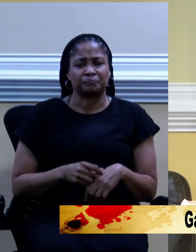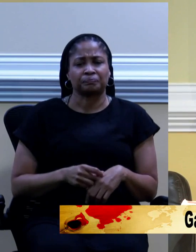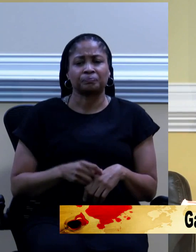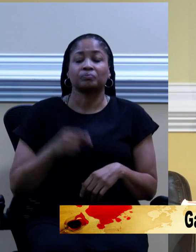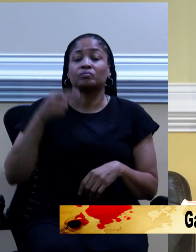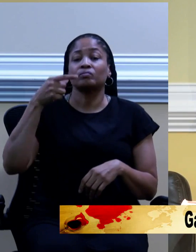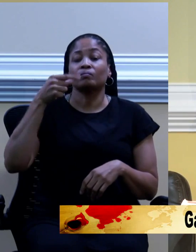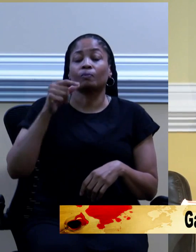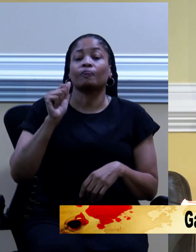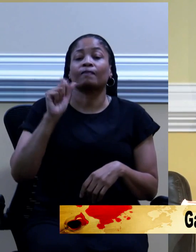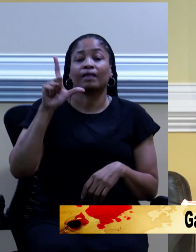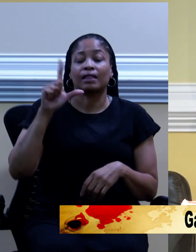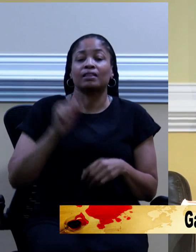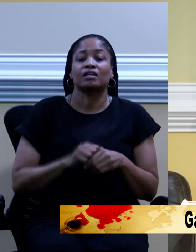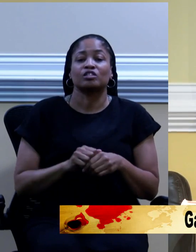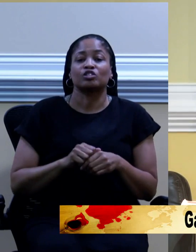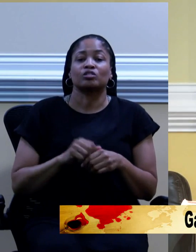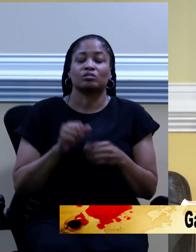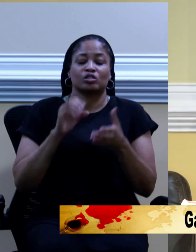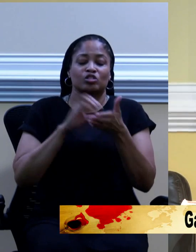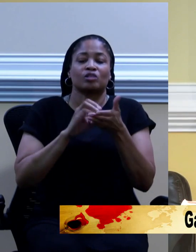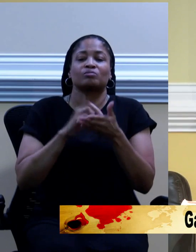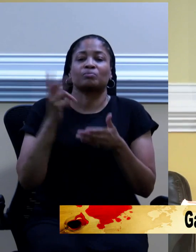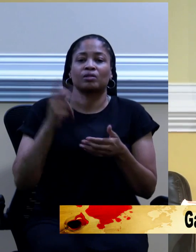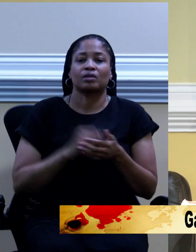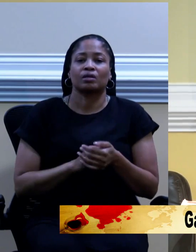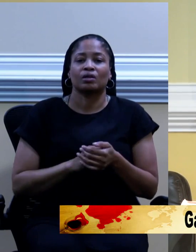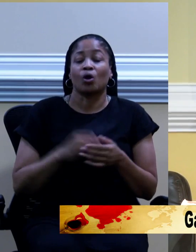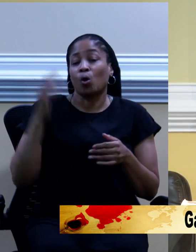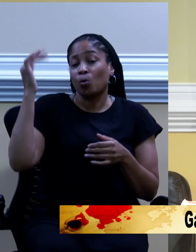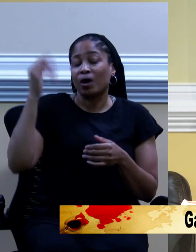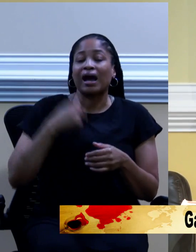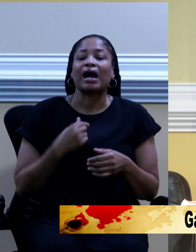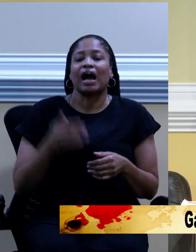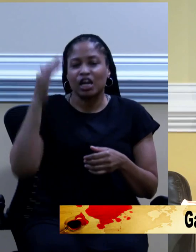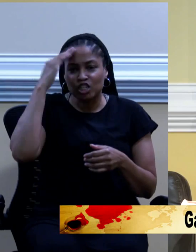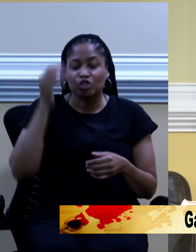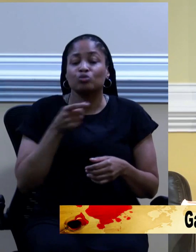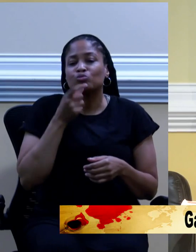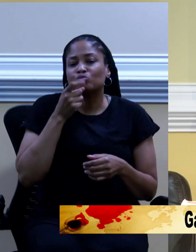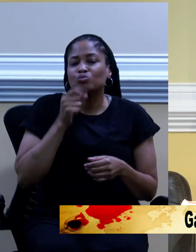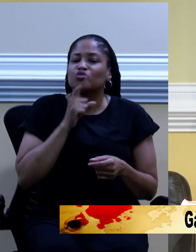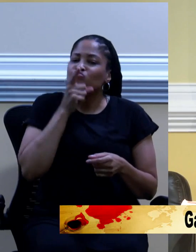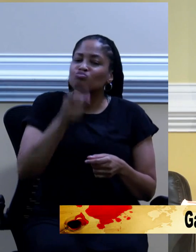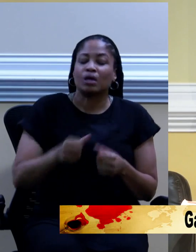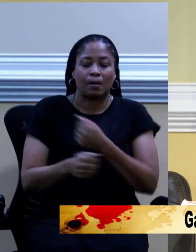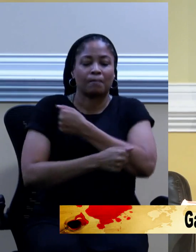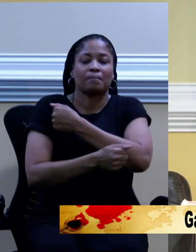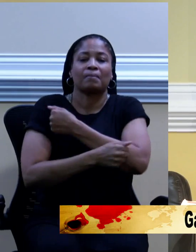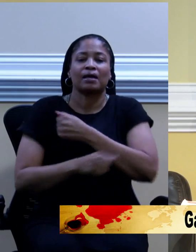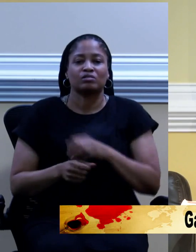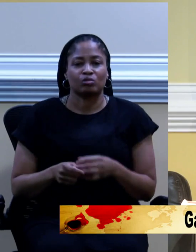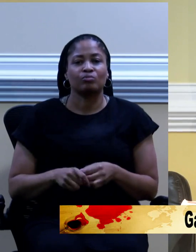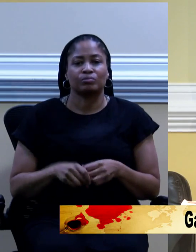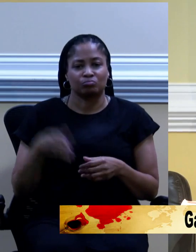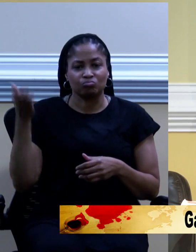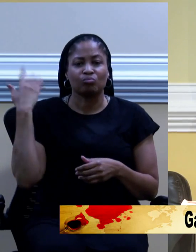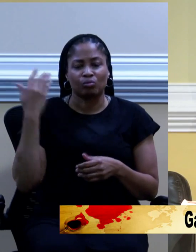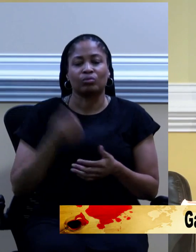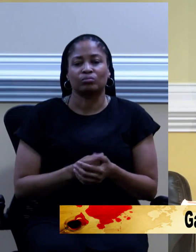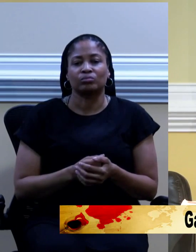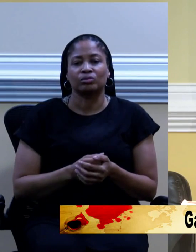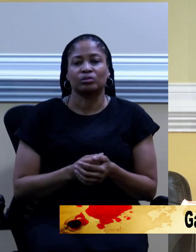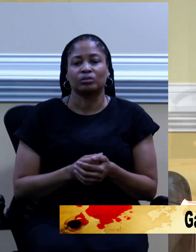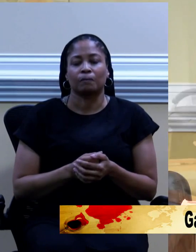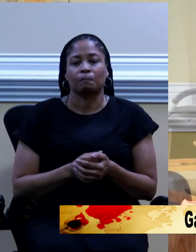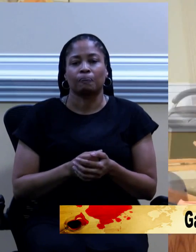is because I knew who the real Passover was. 3:26. Galatians 3, and we're going to start at verse 26.